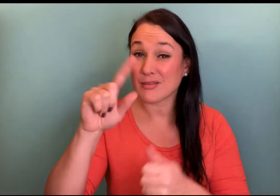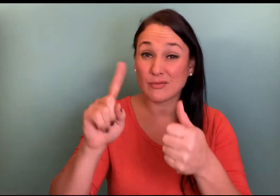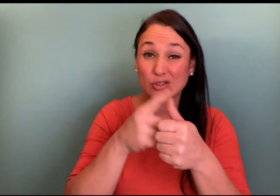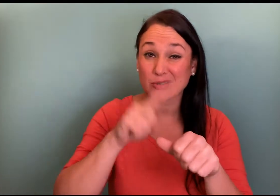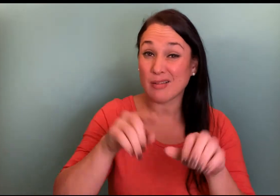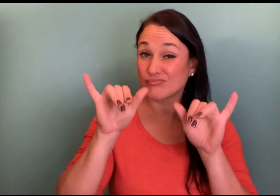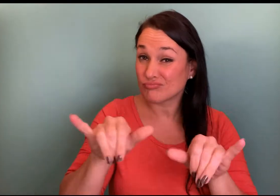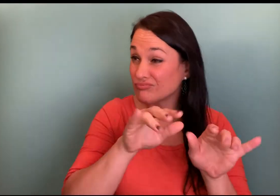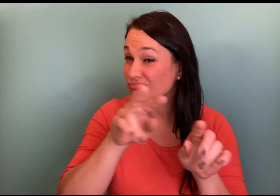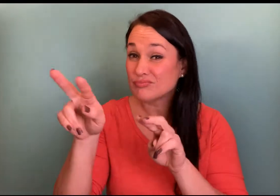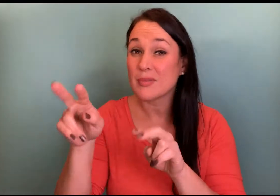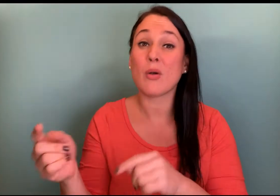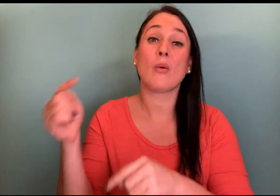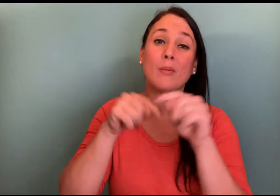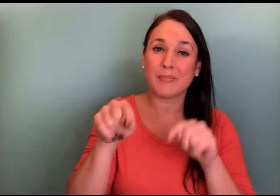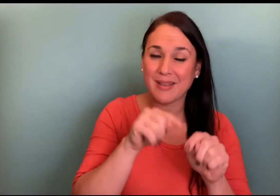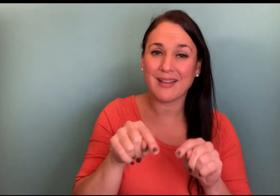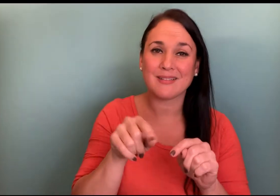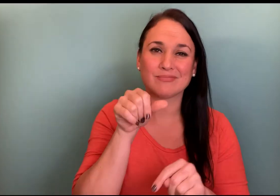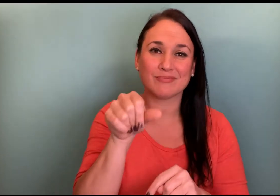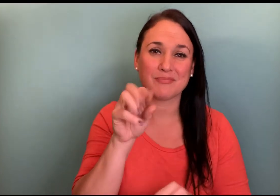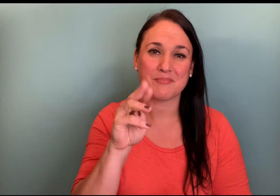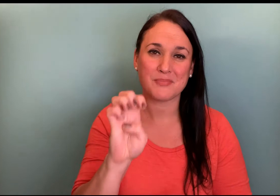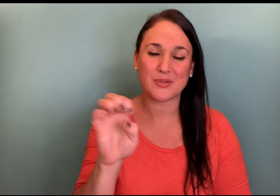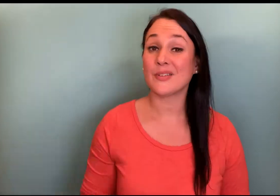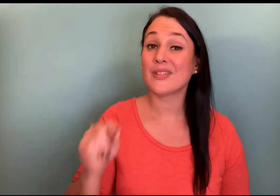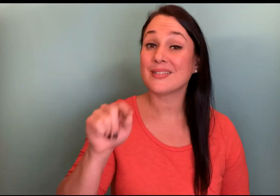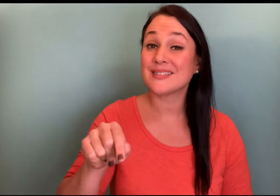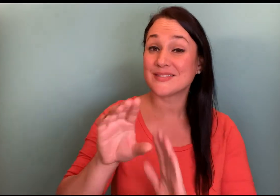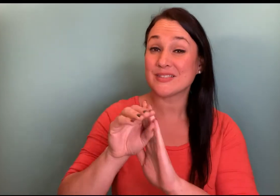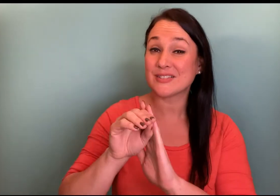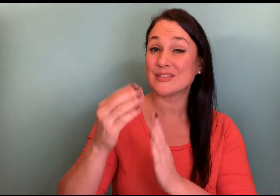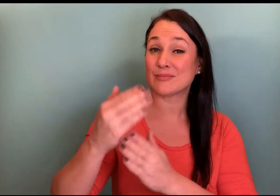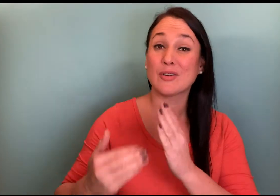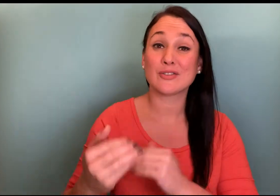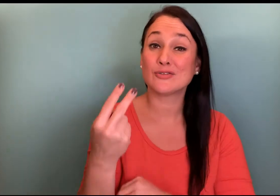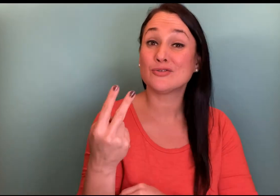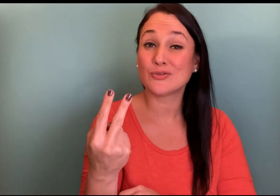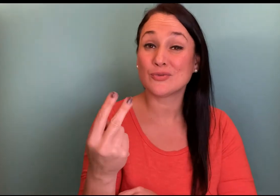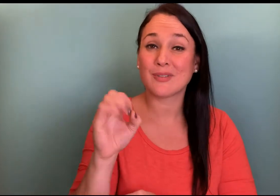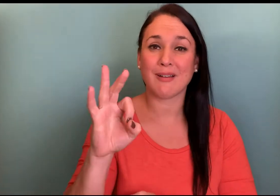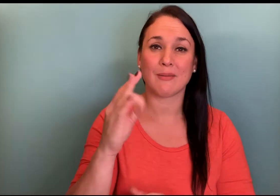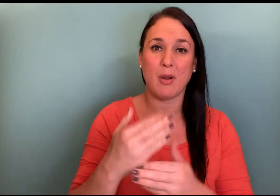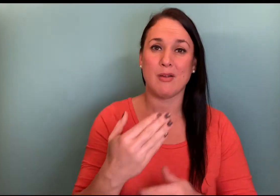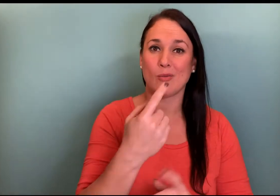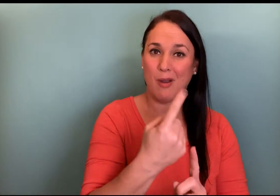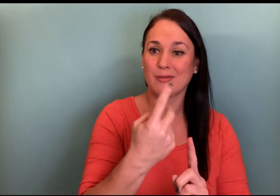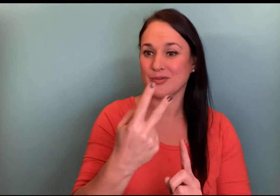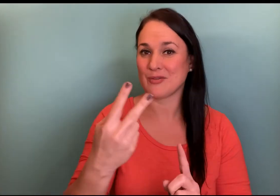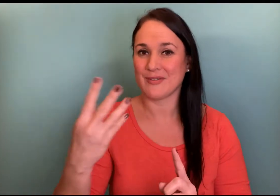Now you can watch this all the first time with the audio. Go back and hit mute. Now this video is part two of a series